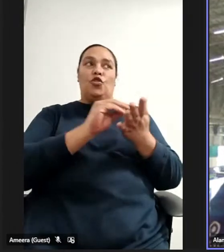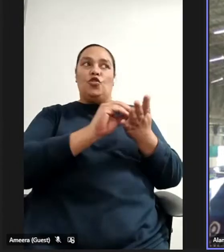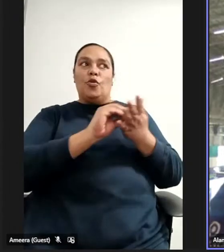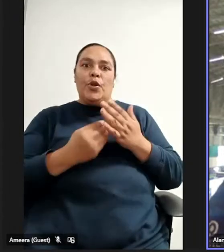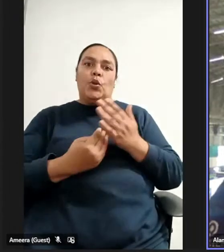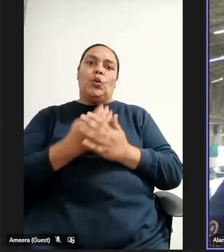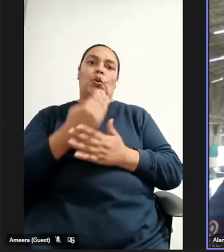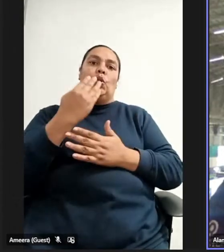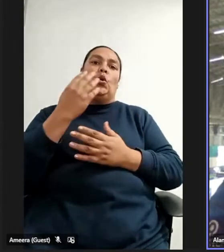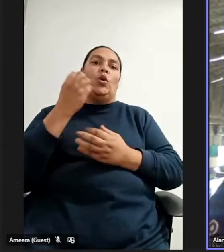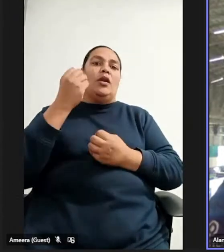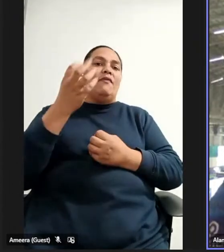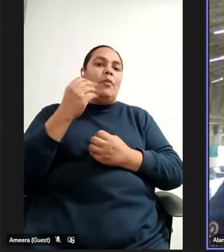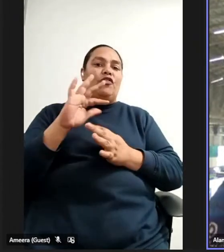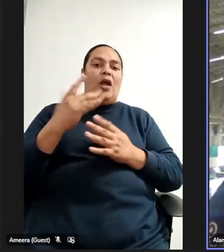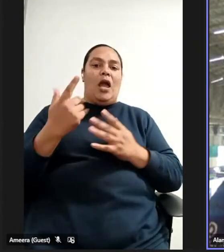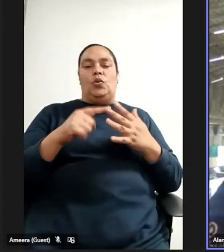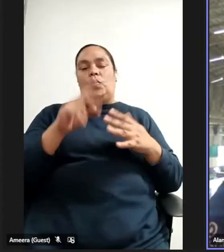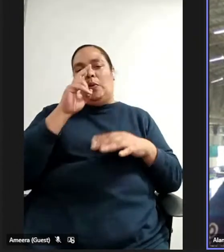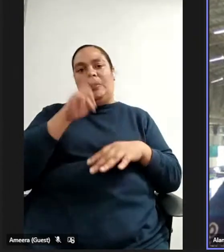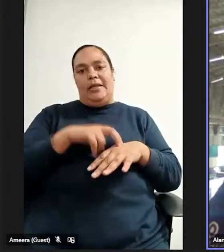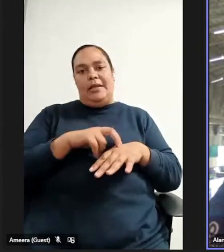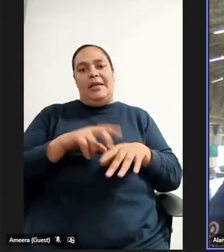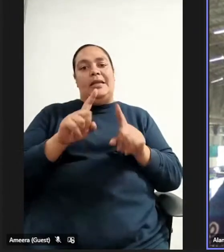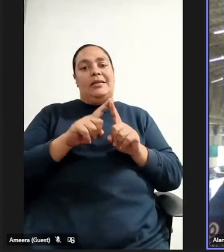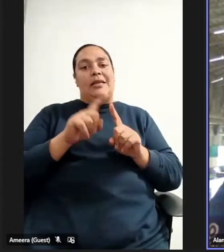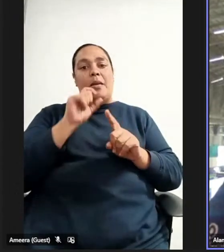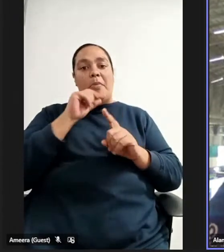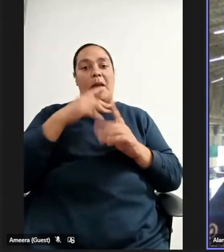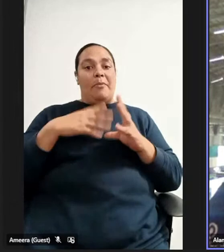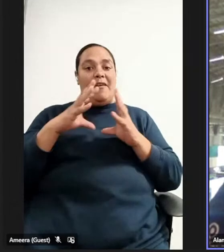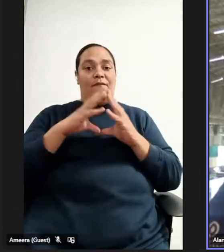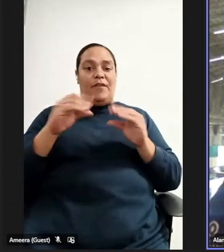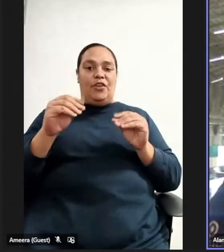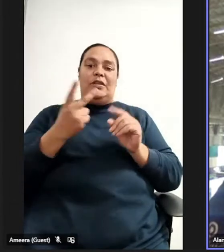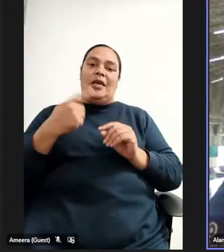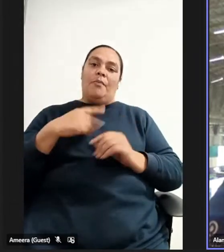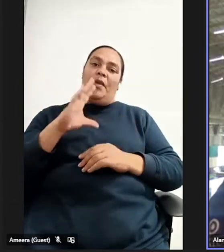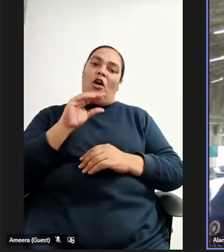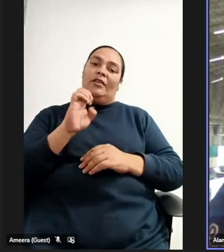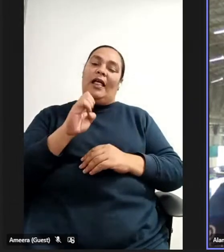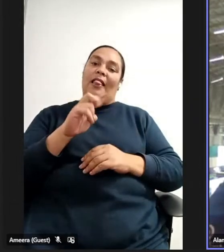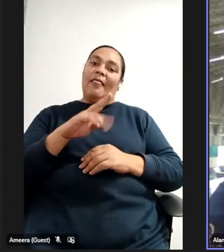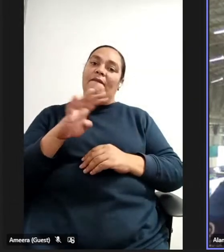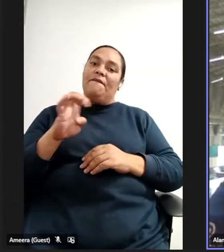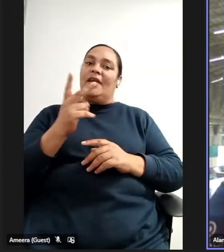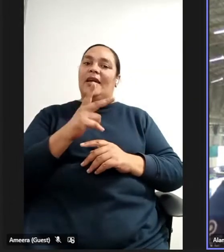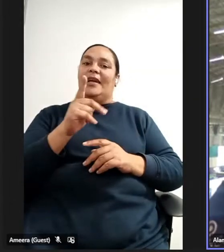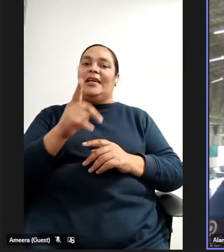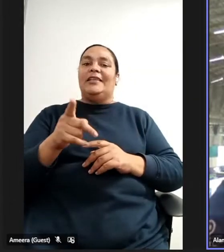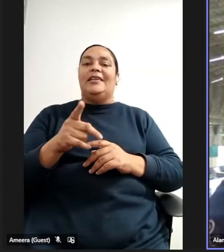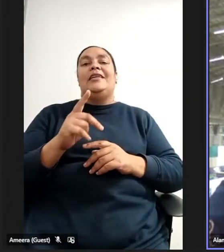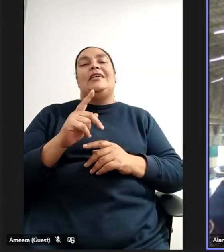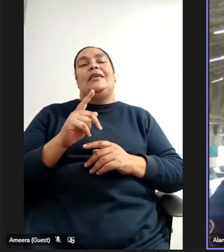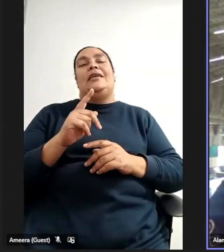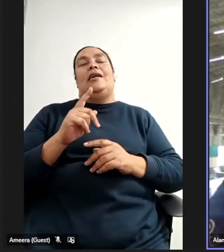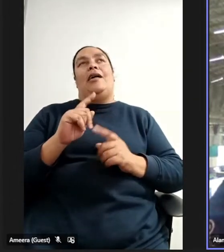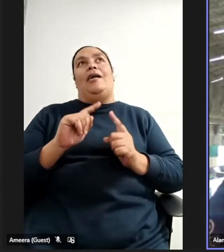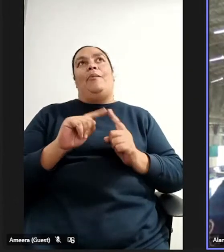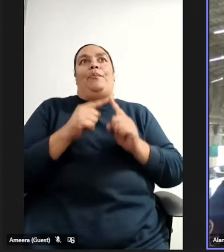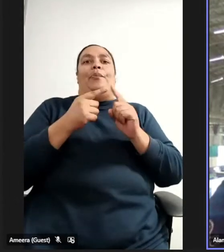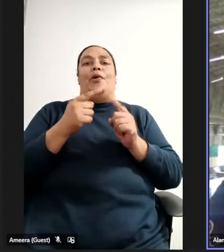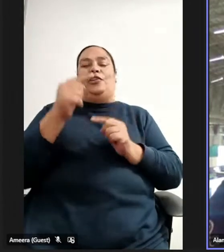information that is needed. And as I finish, I'd like to also ask Alvi to perhaps come in with his tip of the week. Thank you very much.